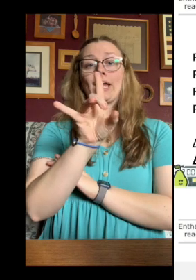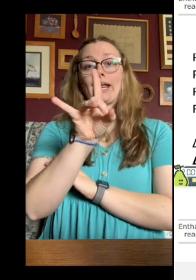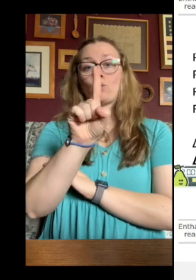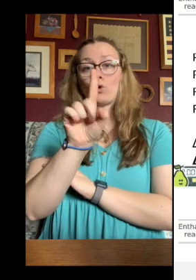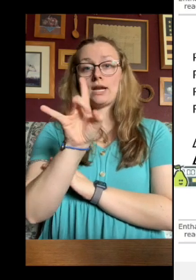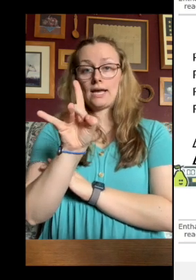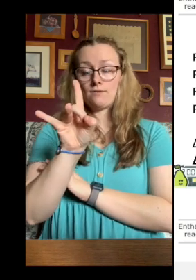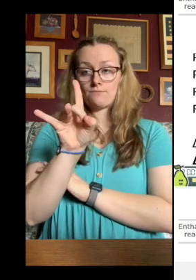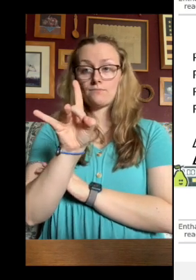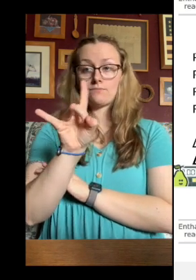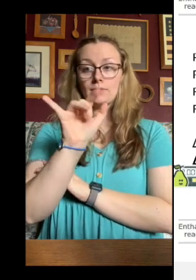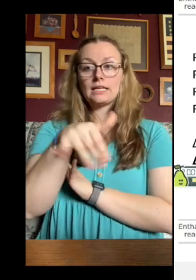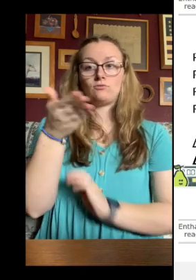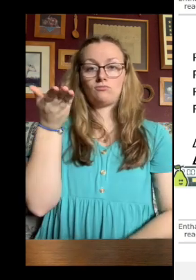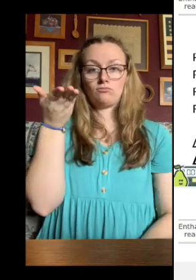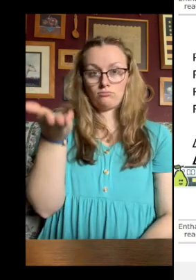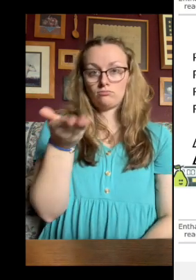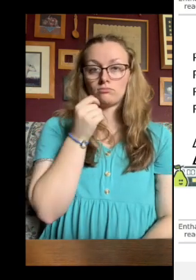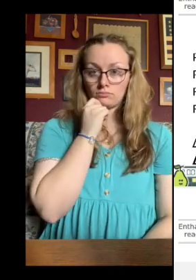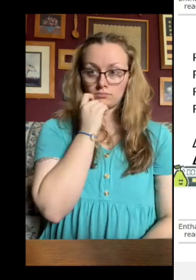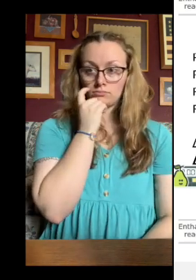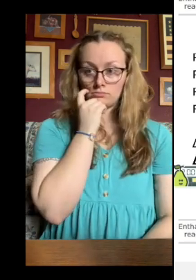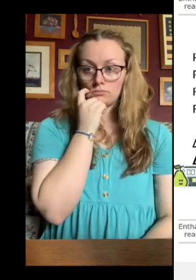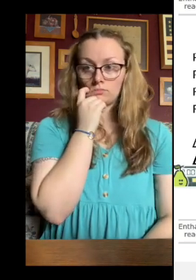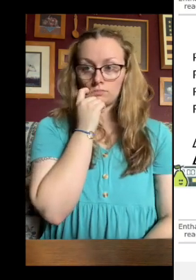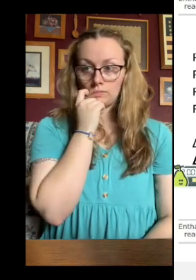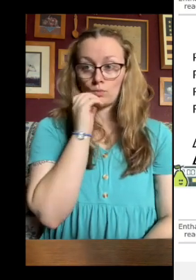That's right there. Okay.